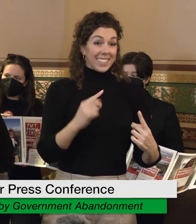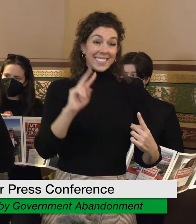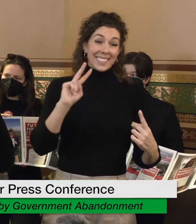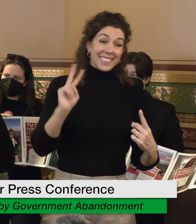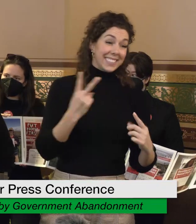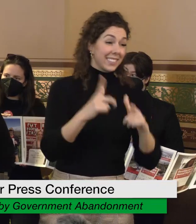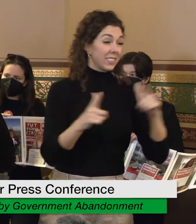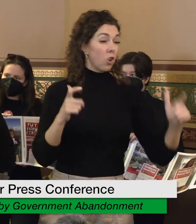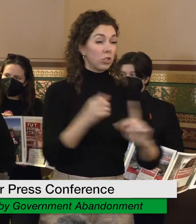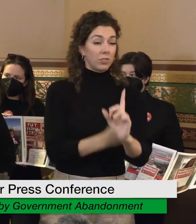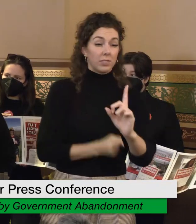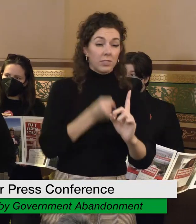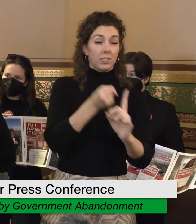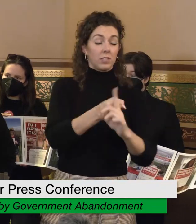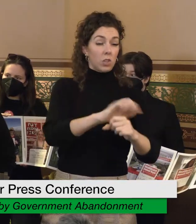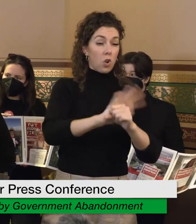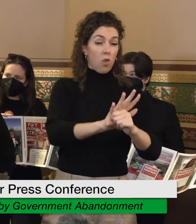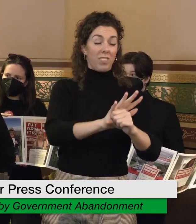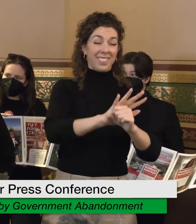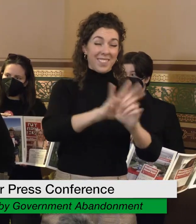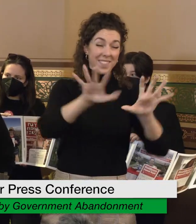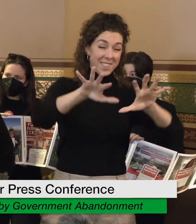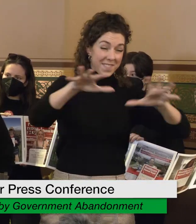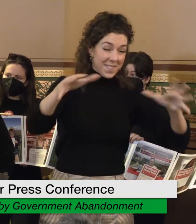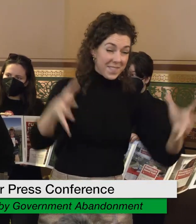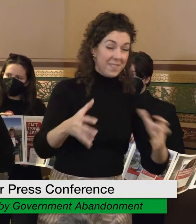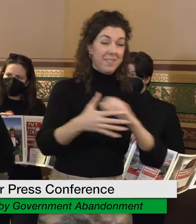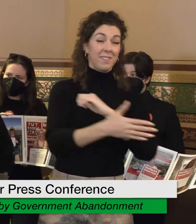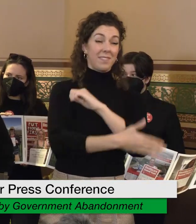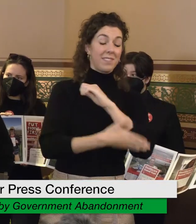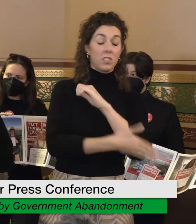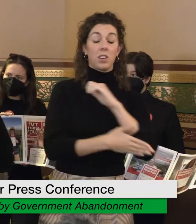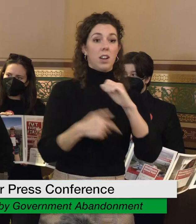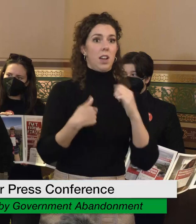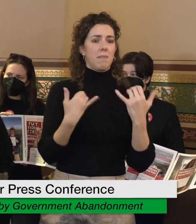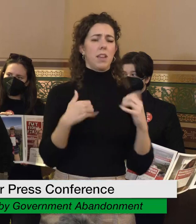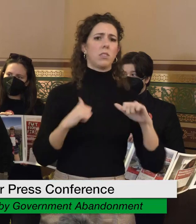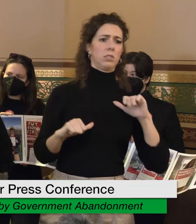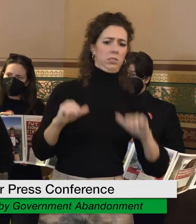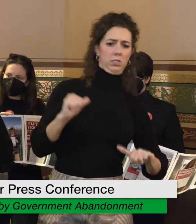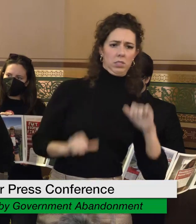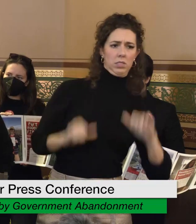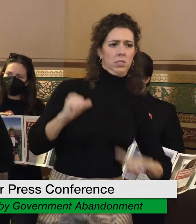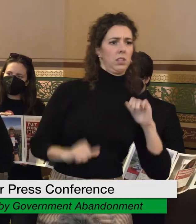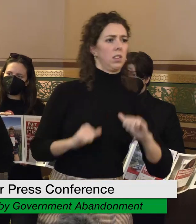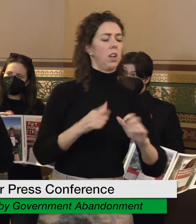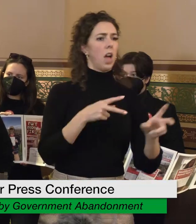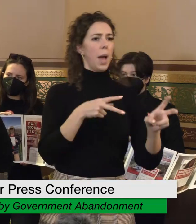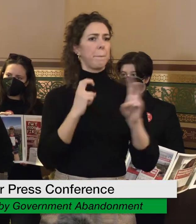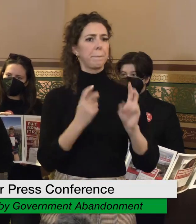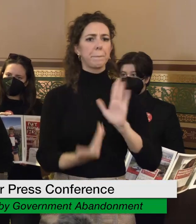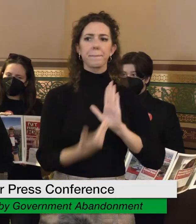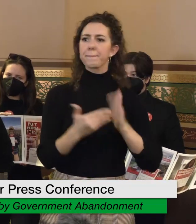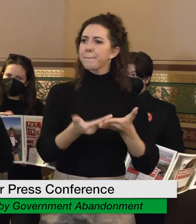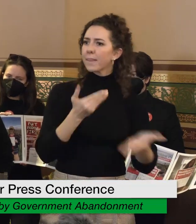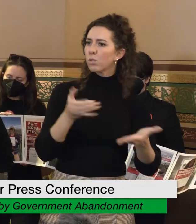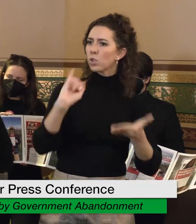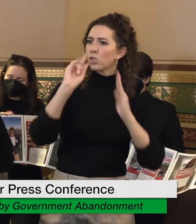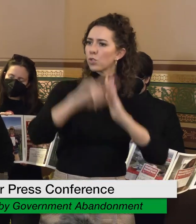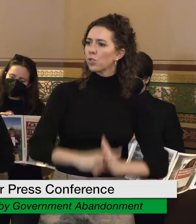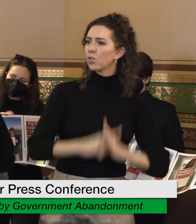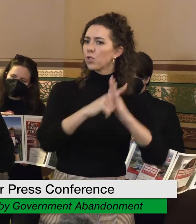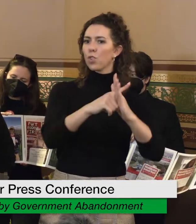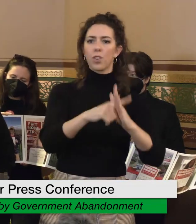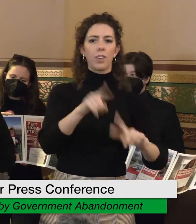COVID nationally, I've been scared that I'll get sick again before my insurance goes through, and I'll be unable to afford the